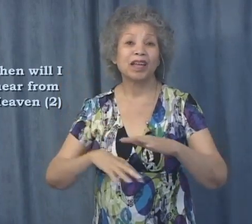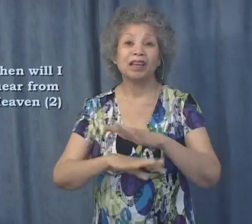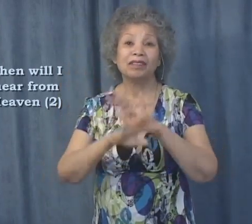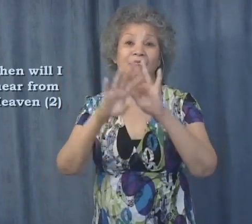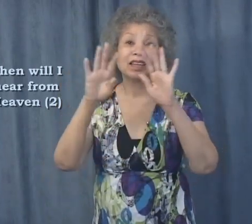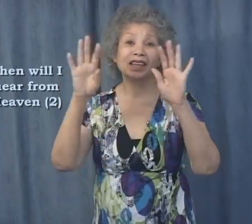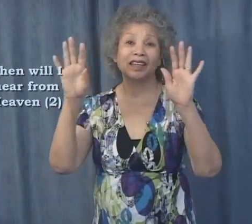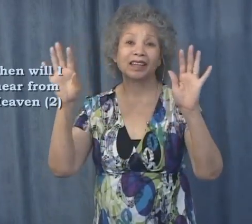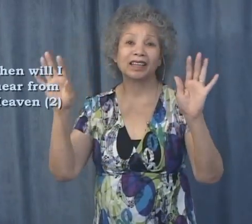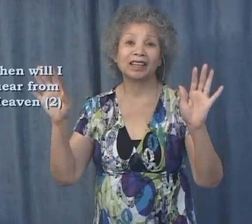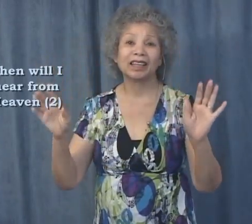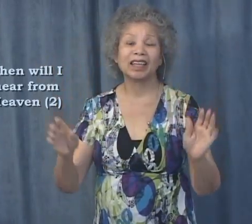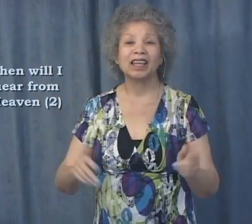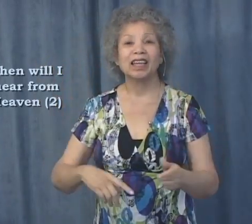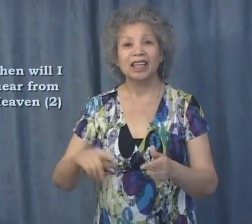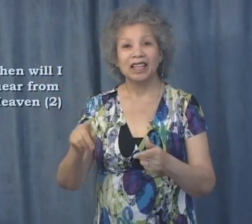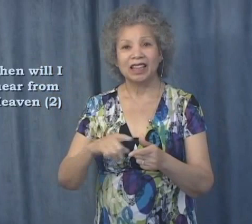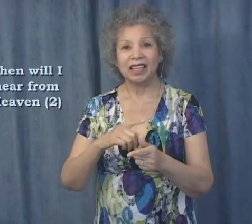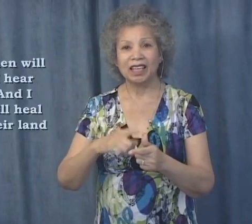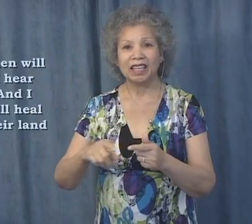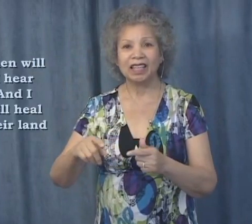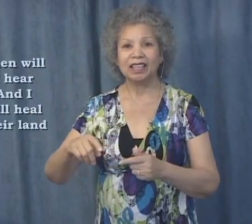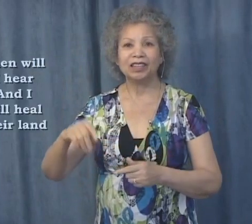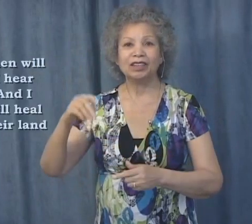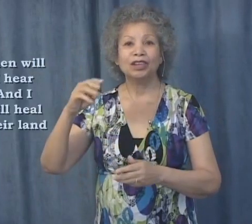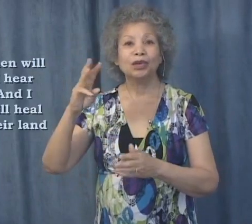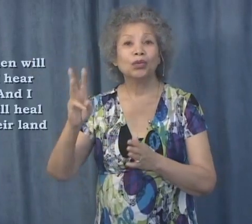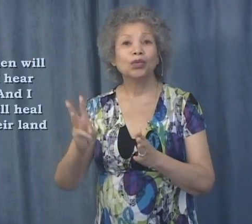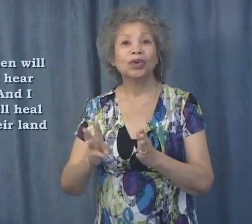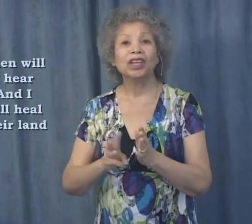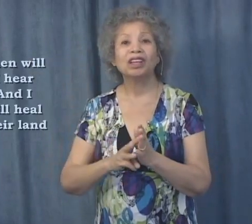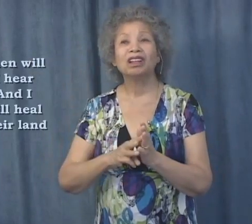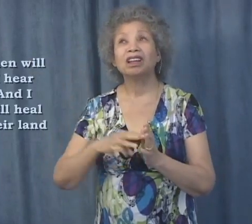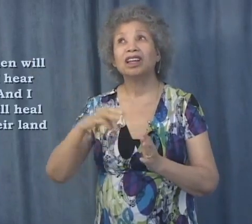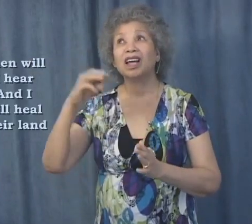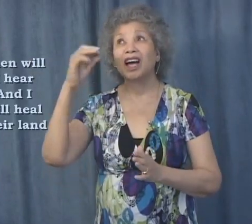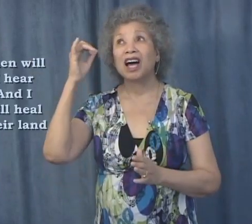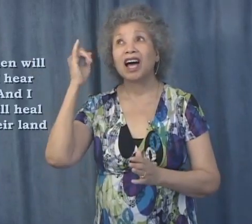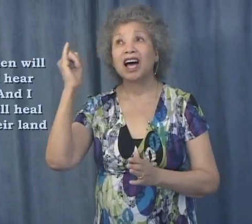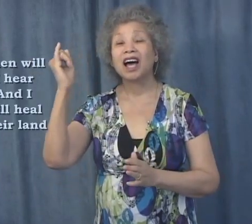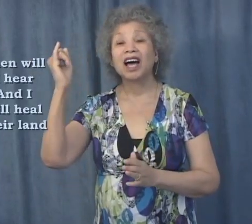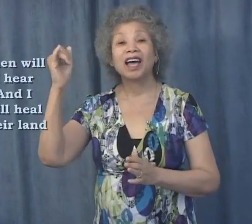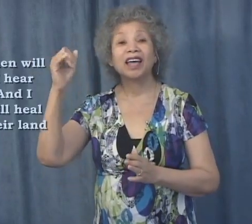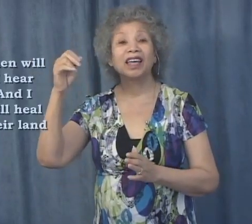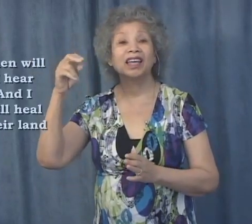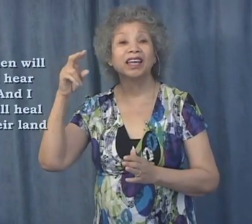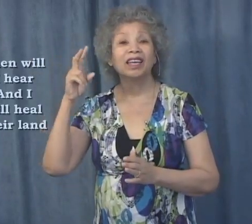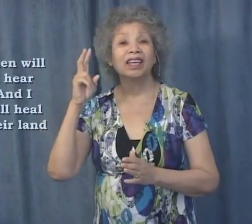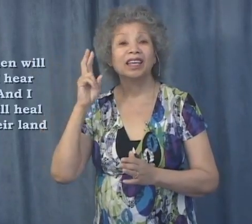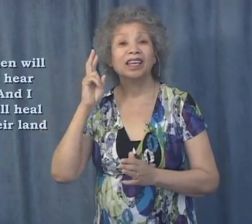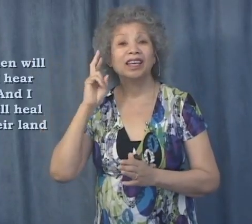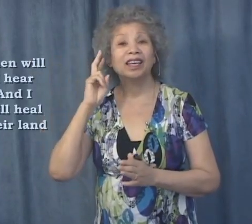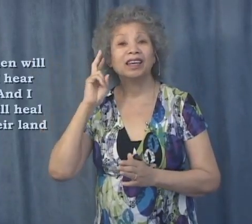heaven, then will I hear,